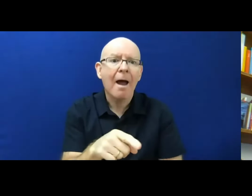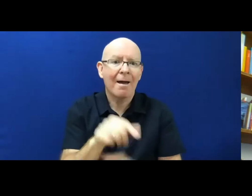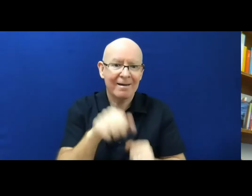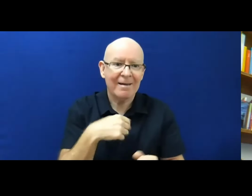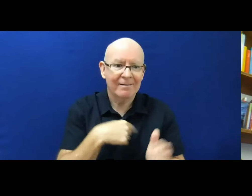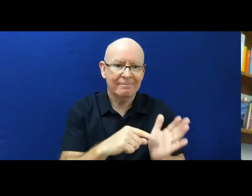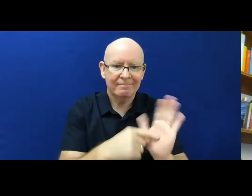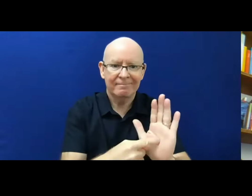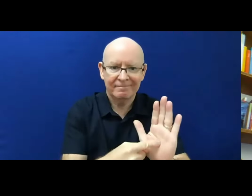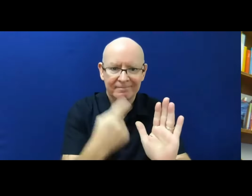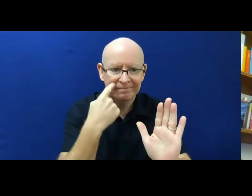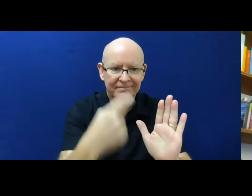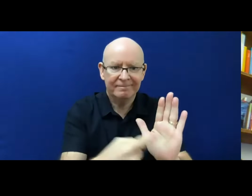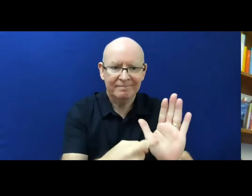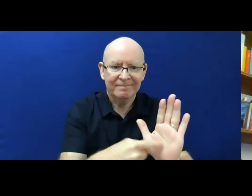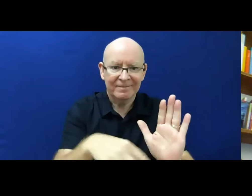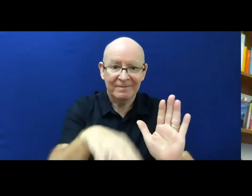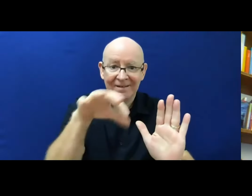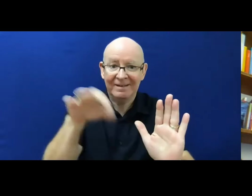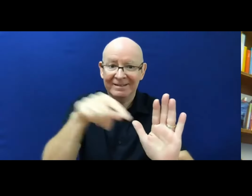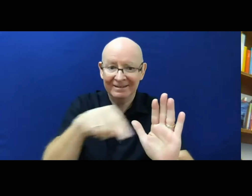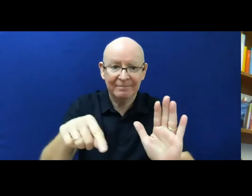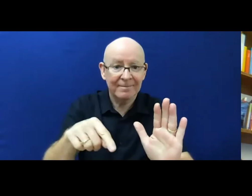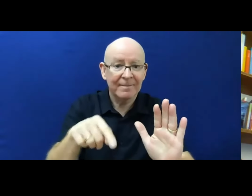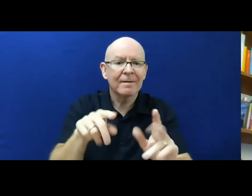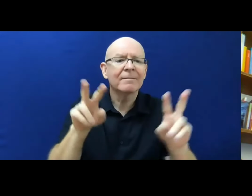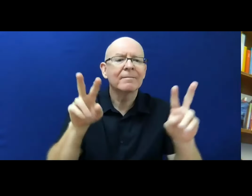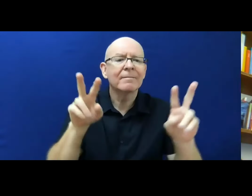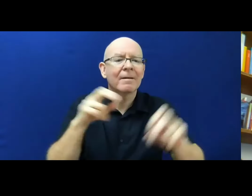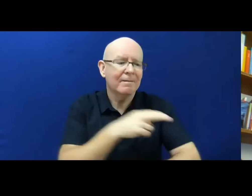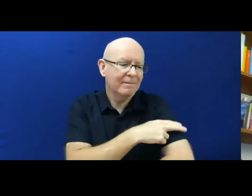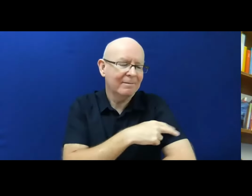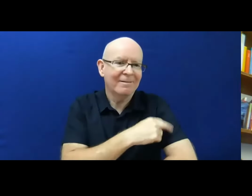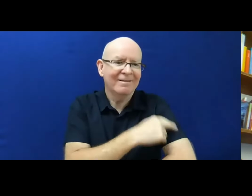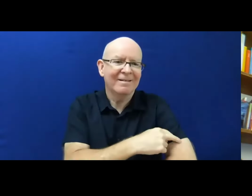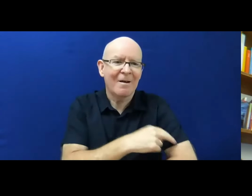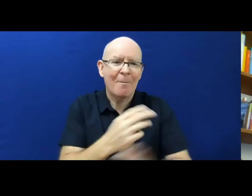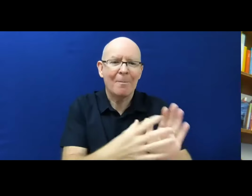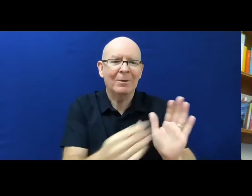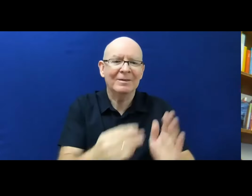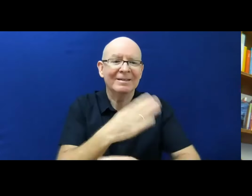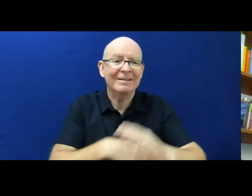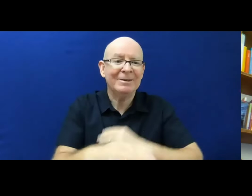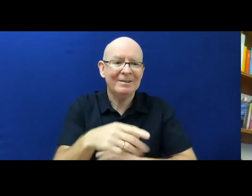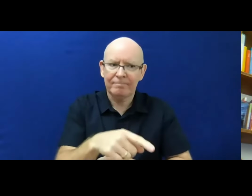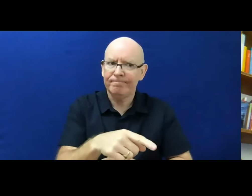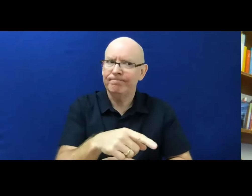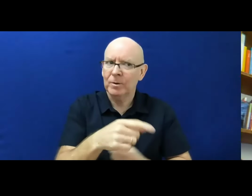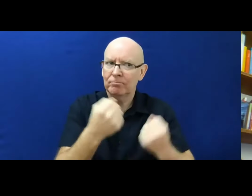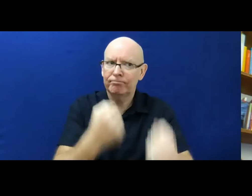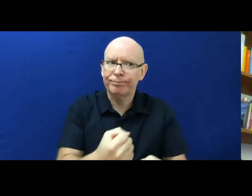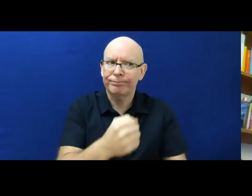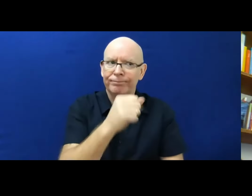is not really taken into account in the then existing mainstream human rights treaty. The